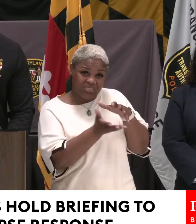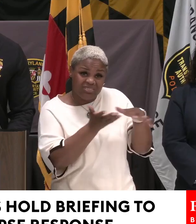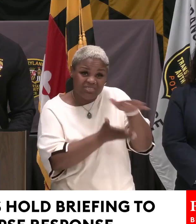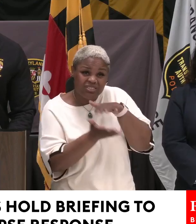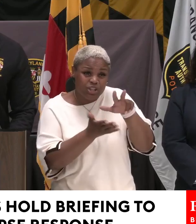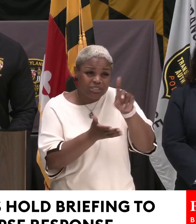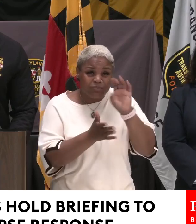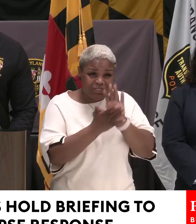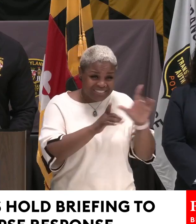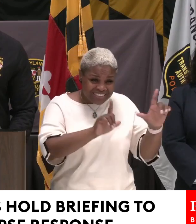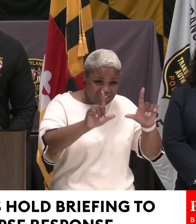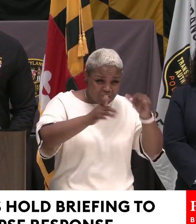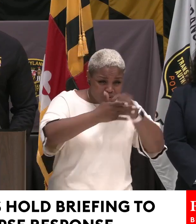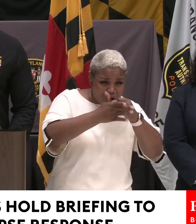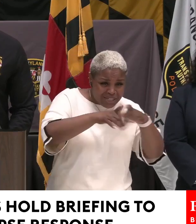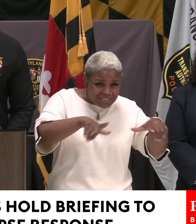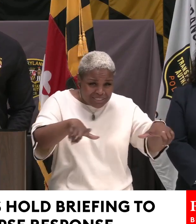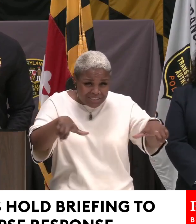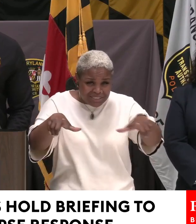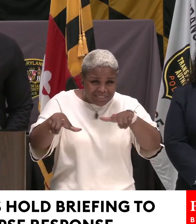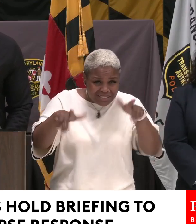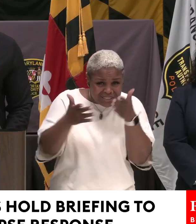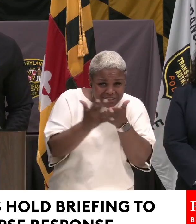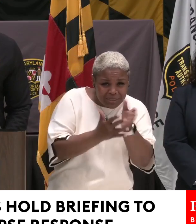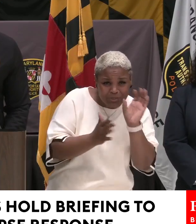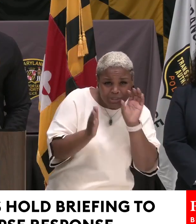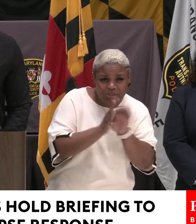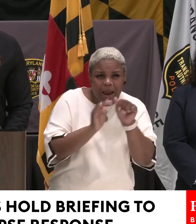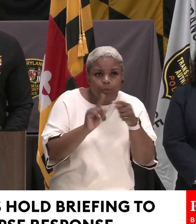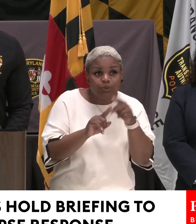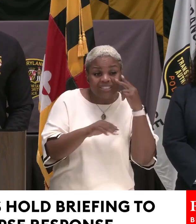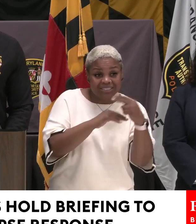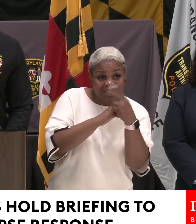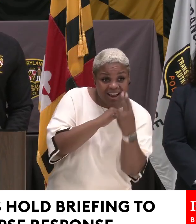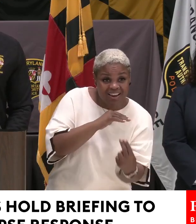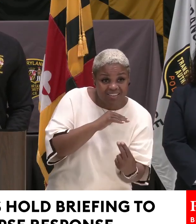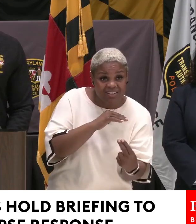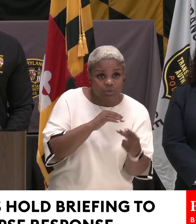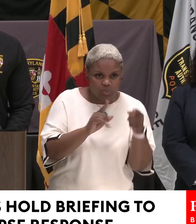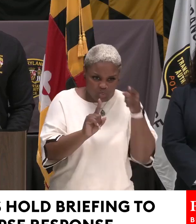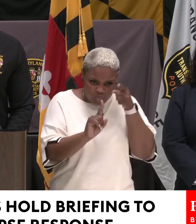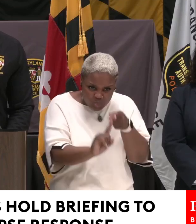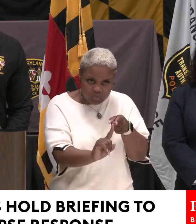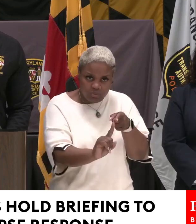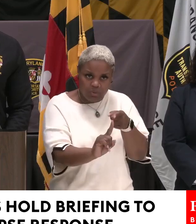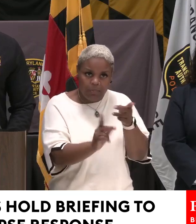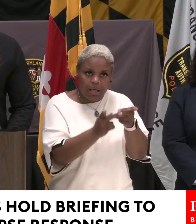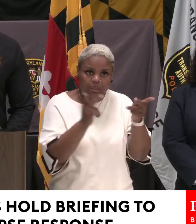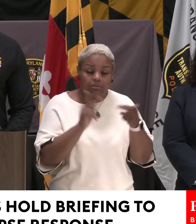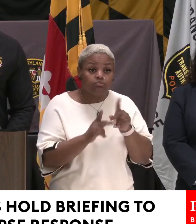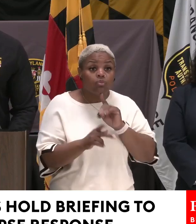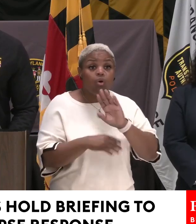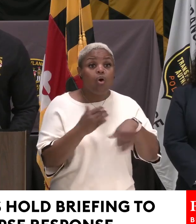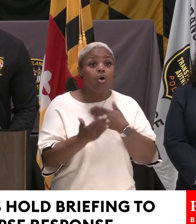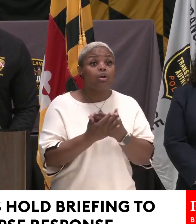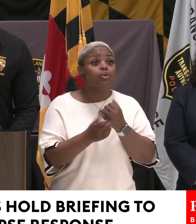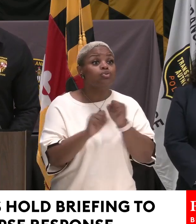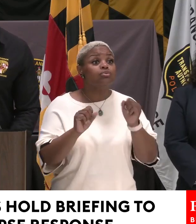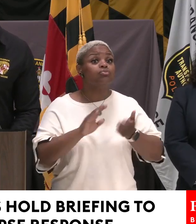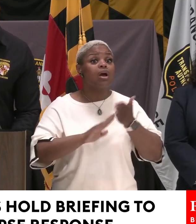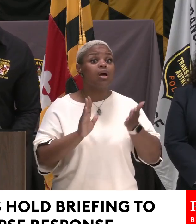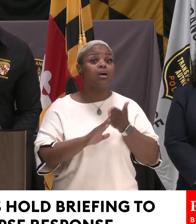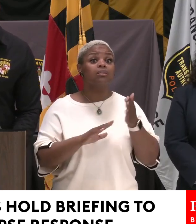and drawings and pictures to be able to guide their partner. That all of the rescue operations are essentially being done